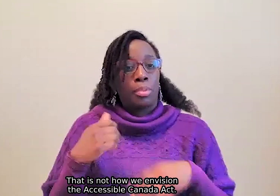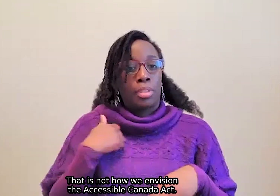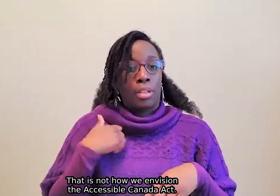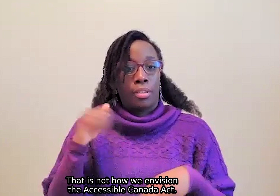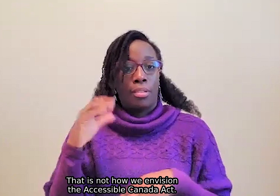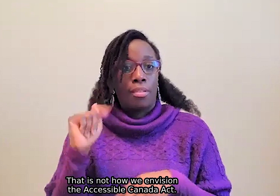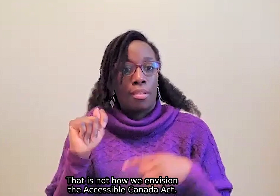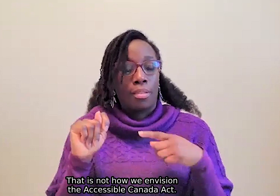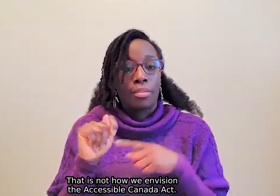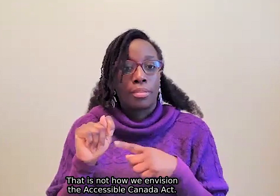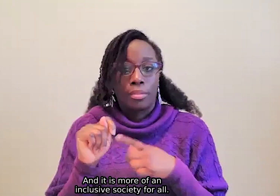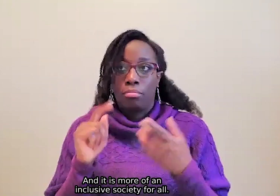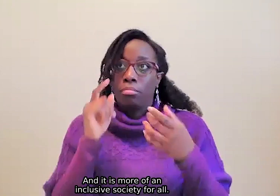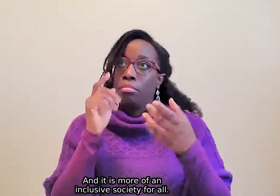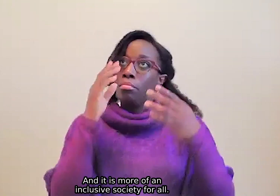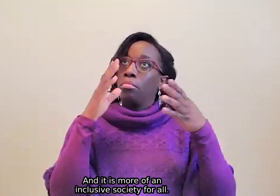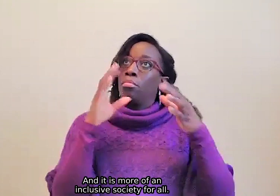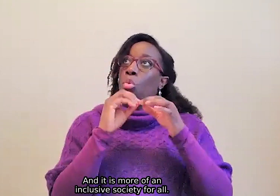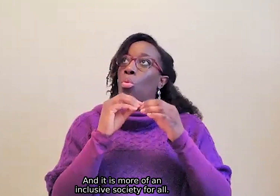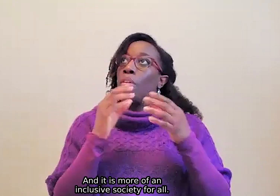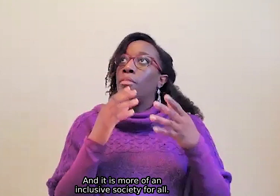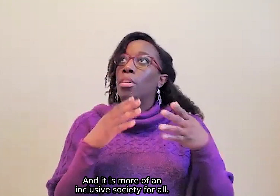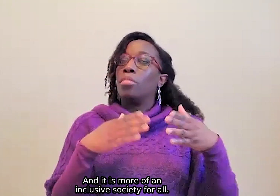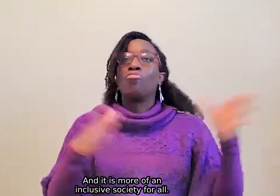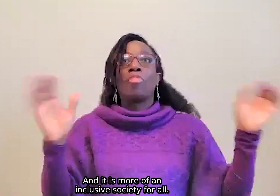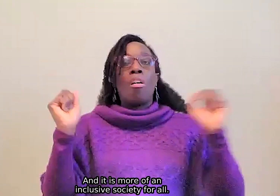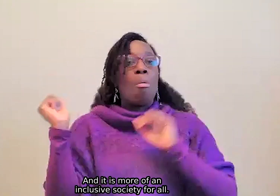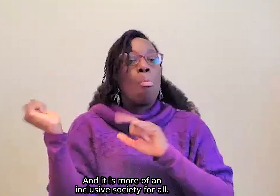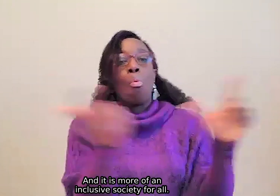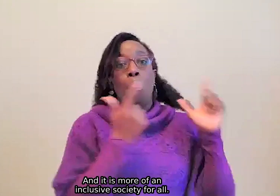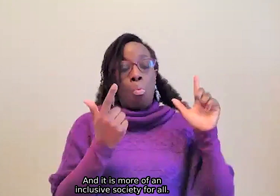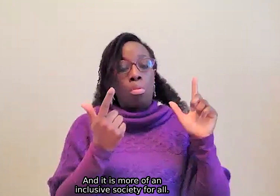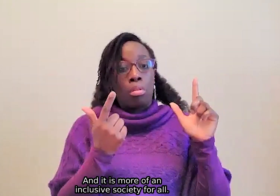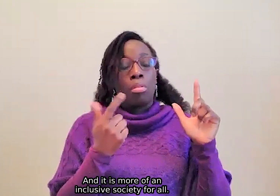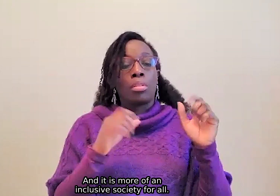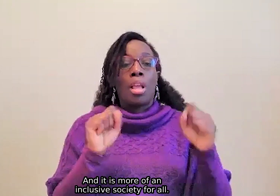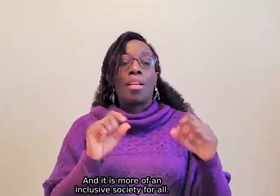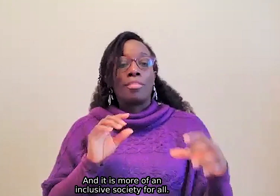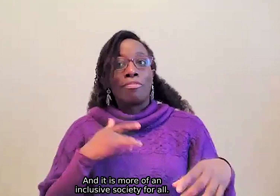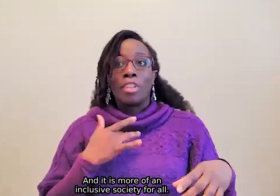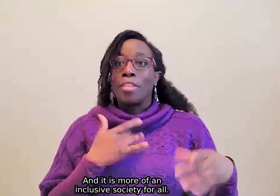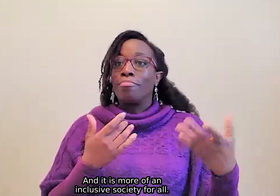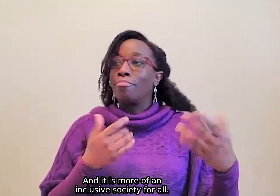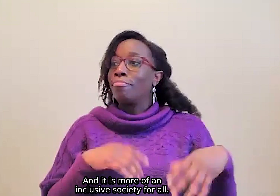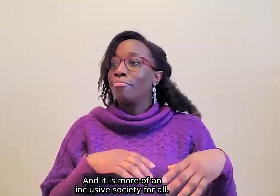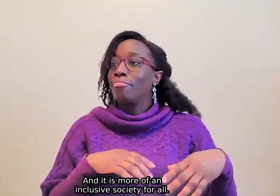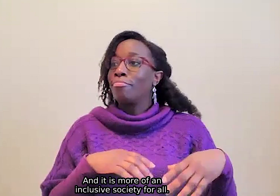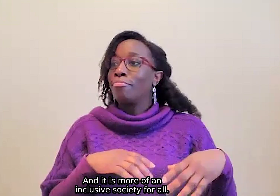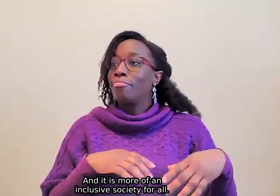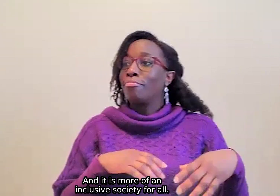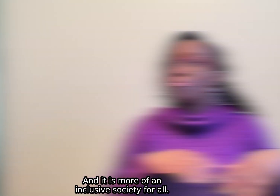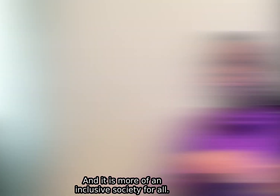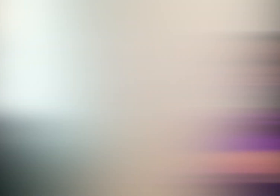Accessible Canada Act. And it is more of an inclusive society for all.